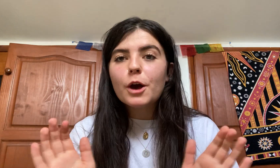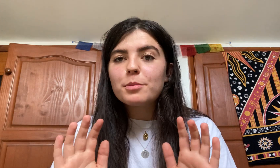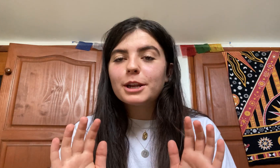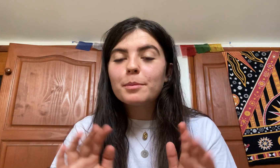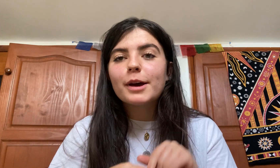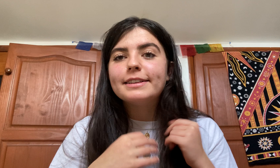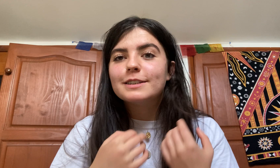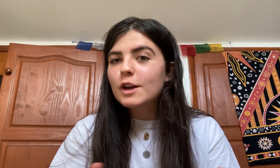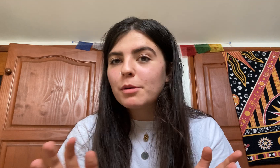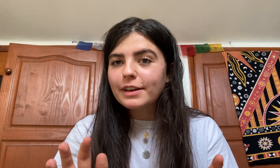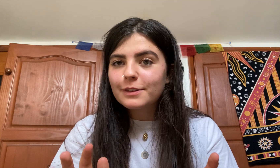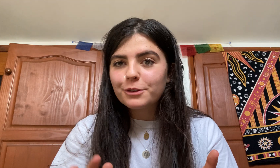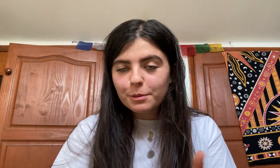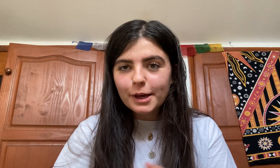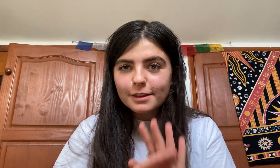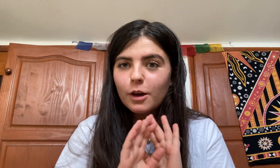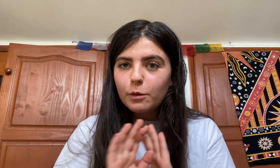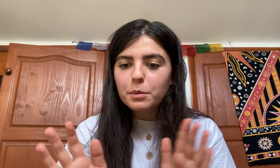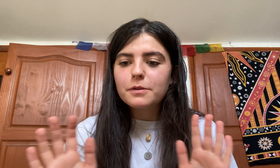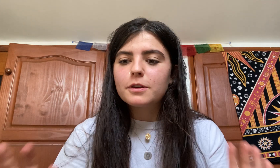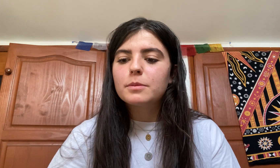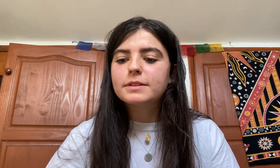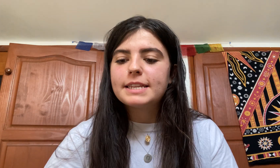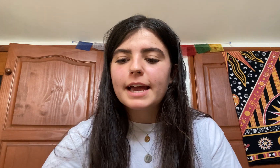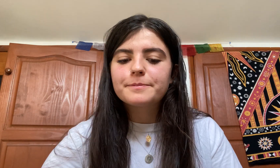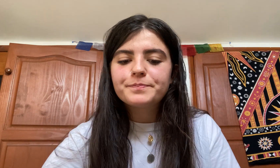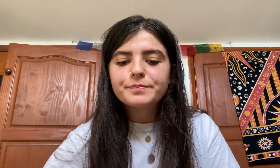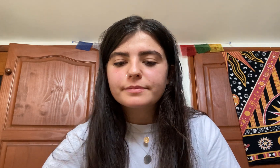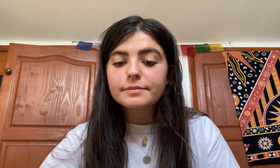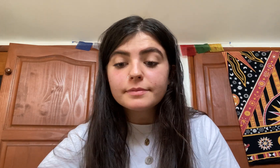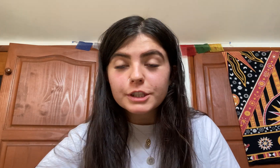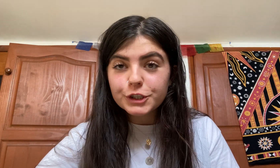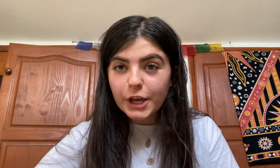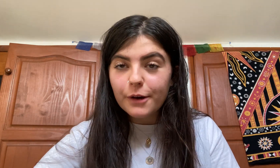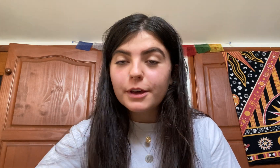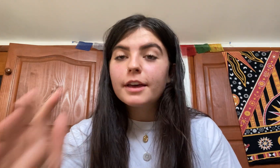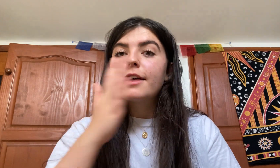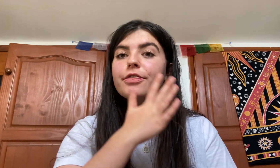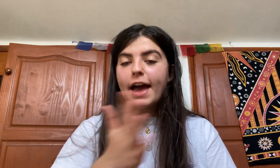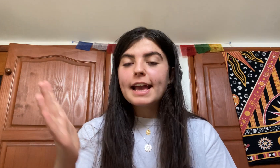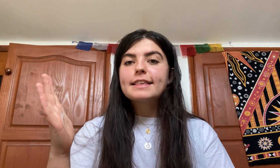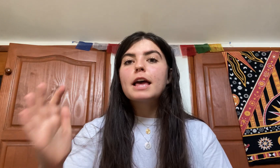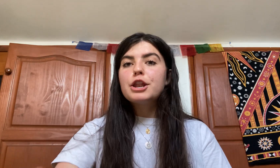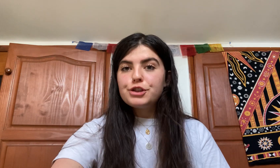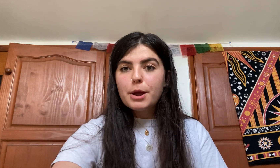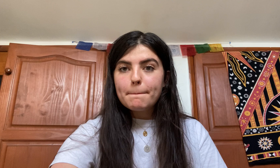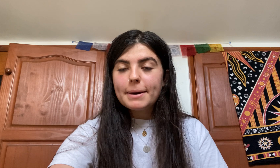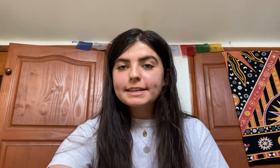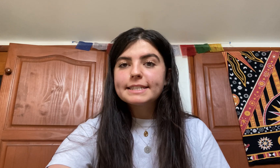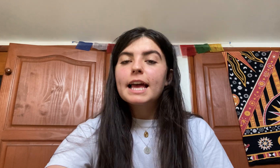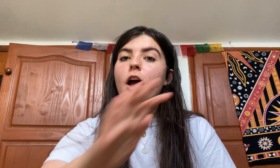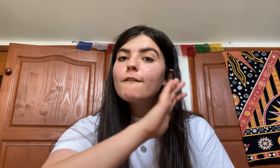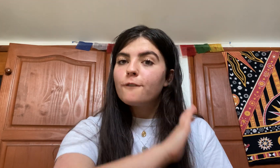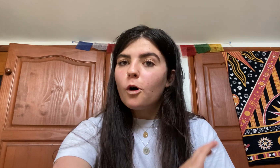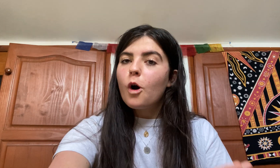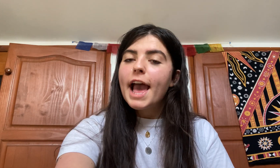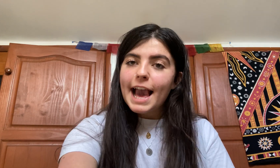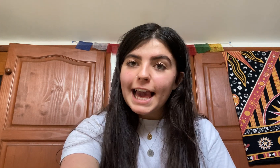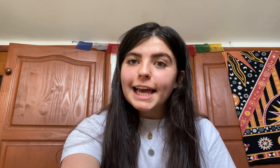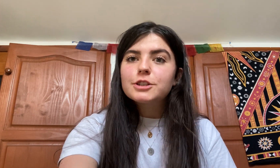many numbers and so many reasons for numbers, we won't do them all today. So that is numbers for age.